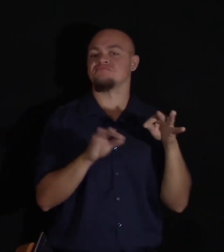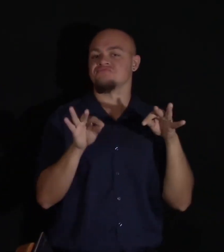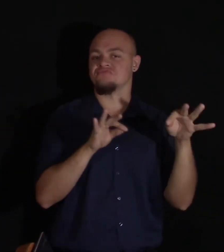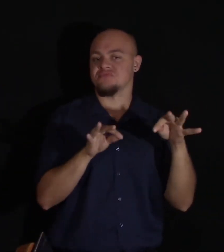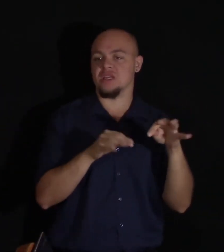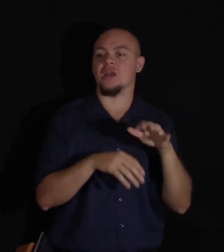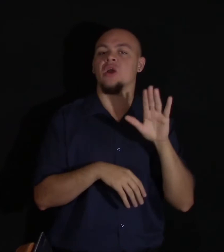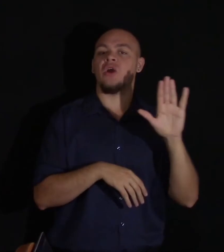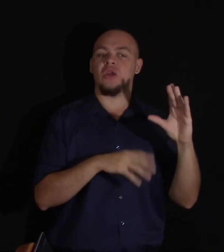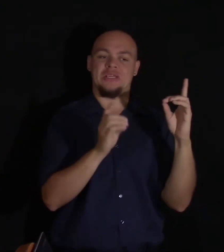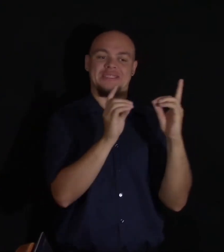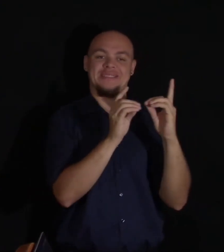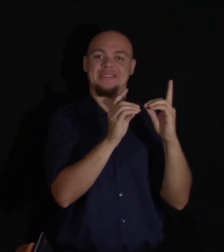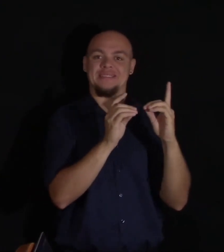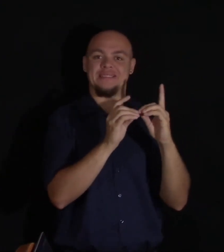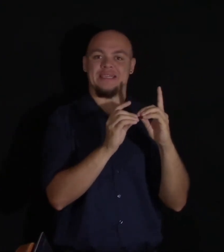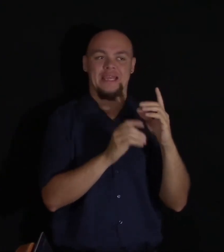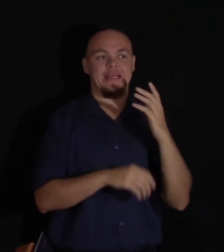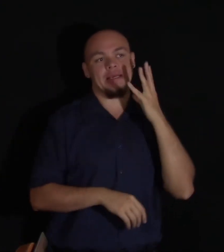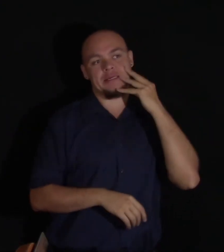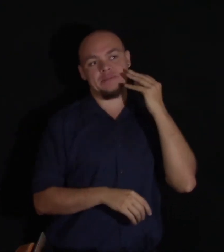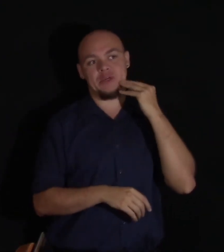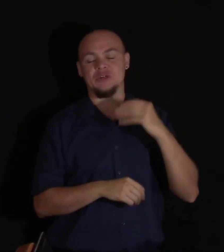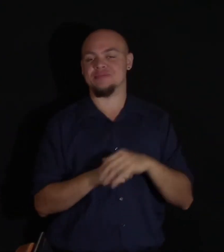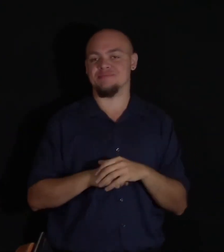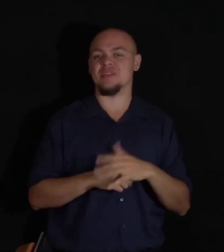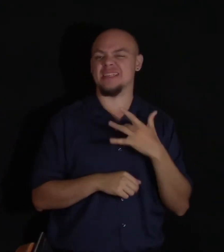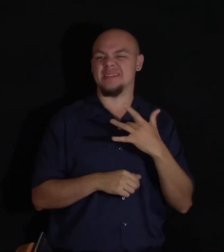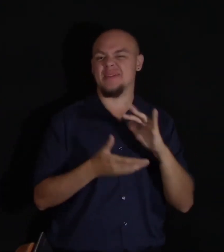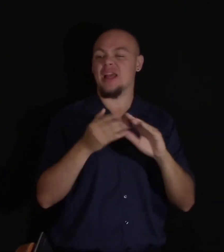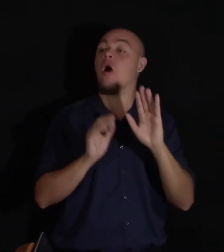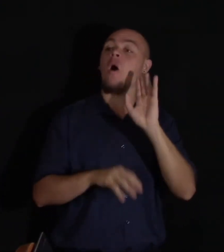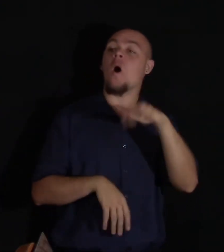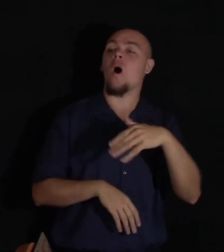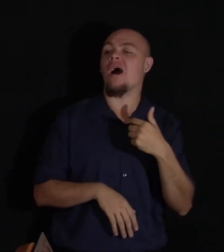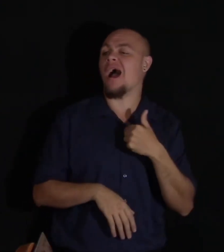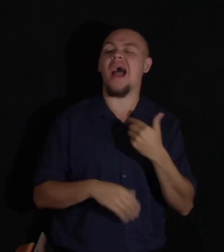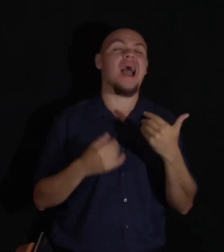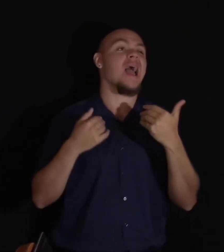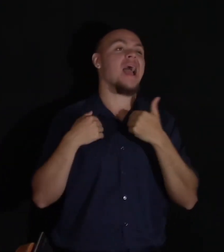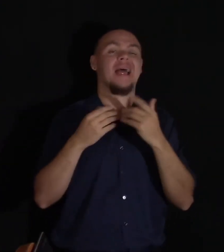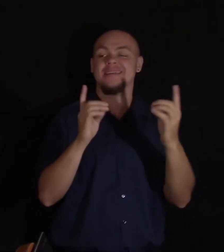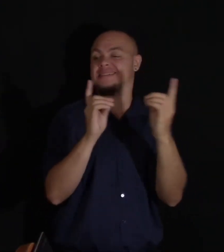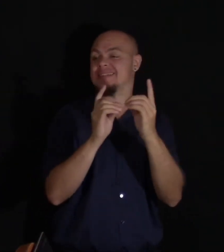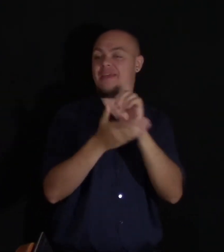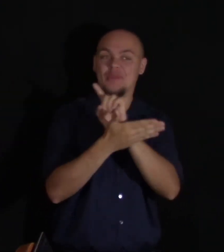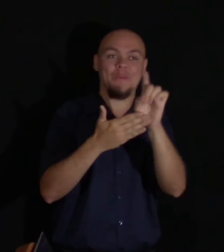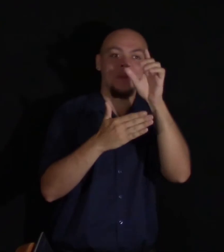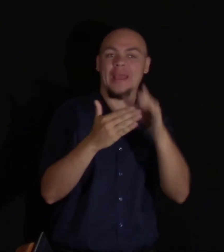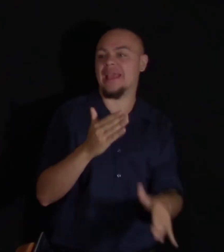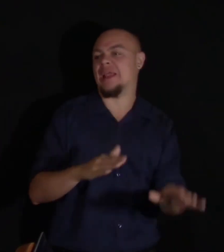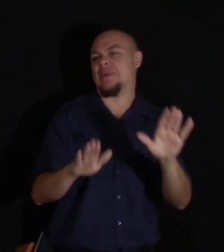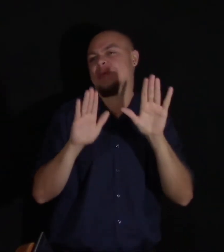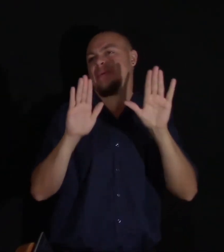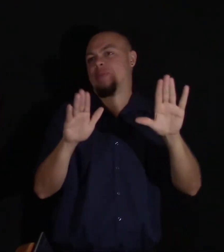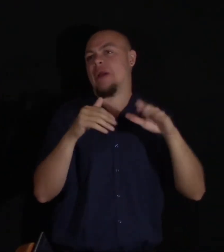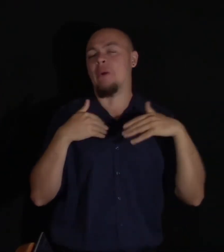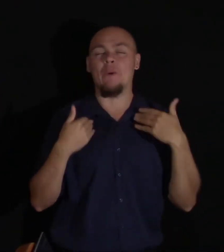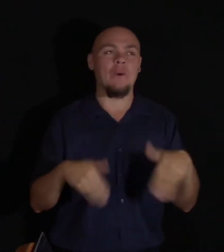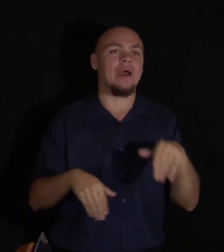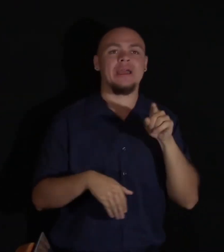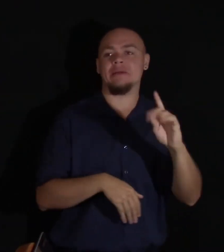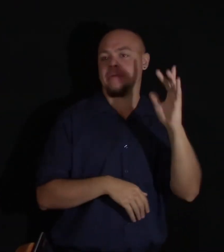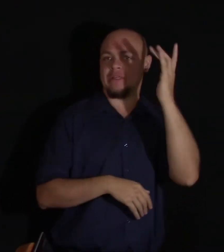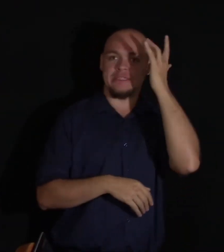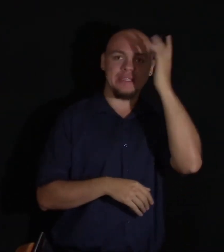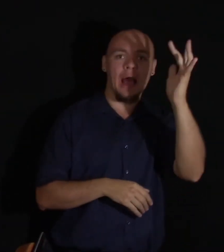about her dating life. And usually it started like this. Oh, Chaehan, I had a great date on the weekend. He was so intelligent and